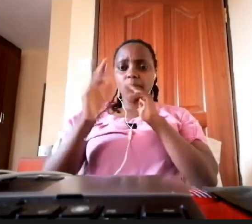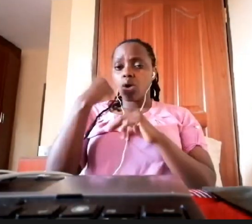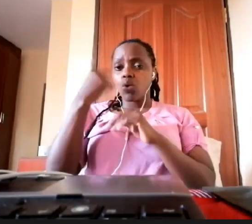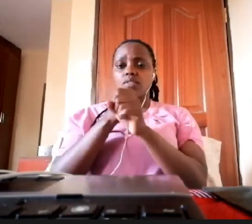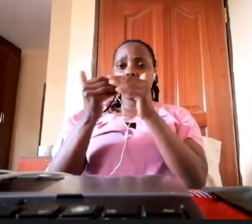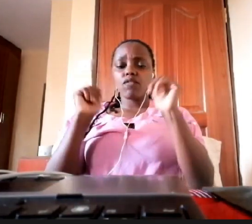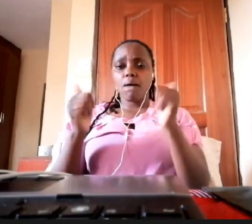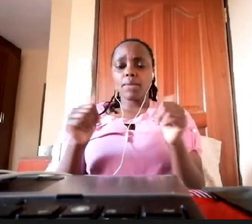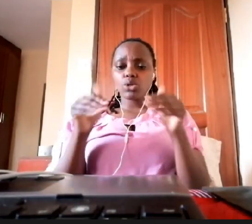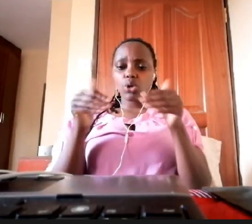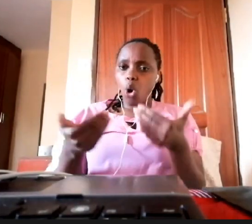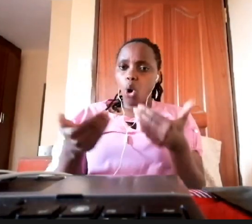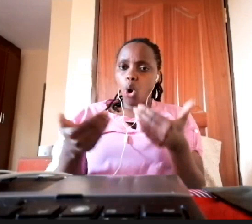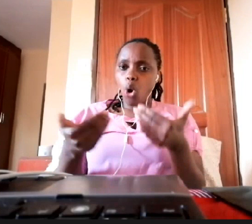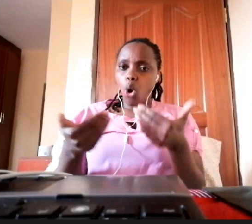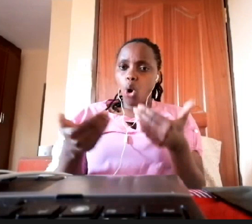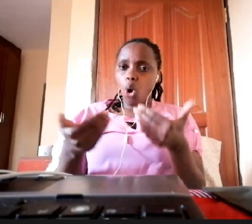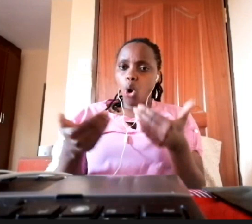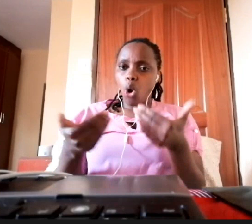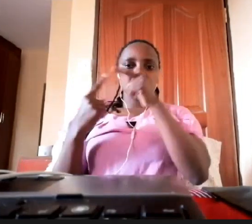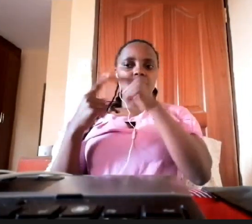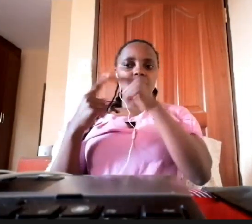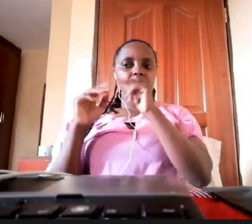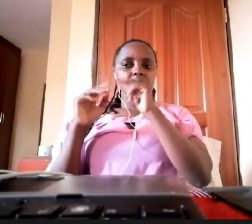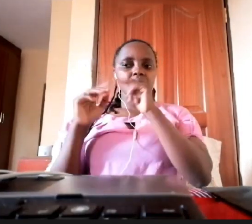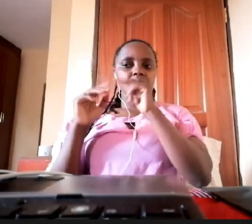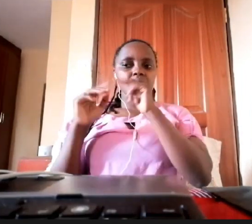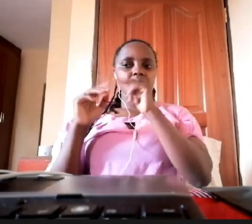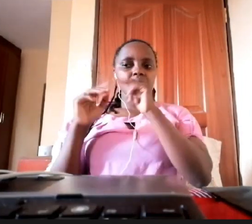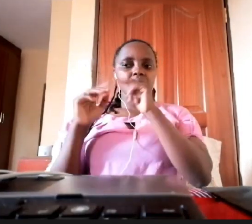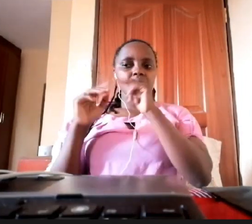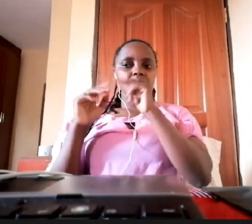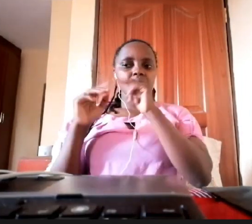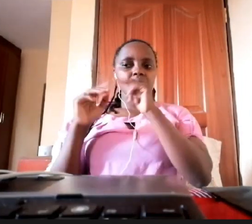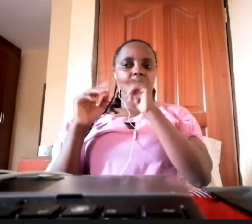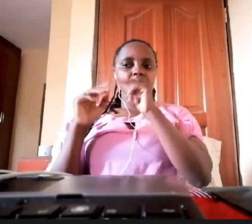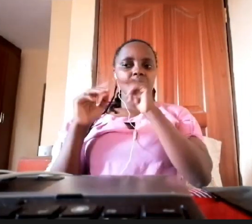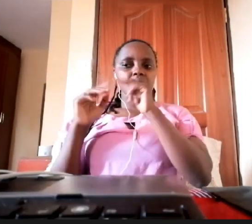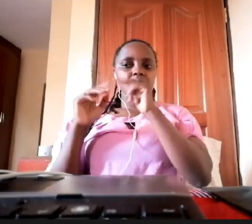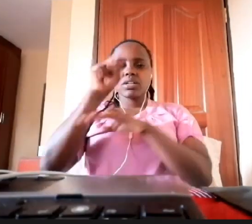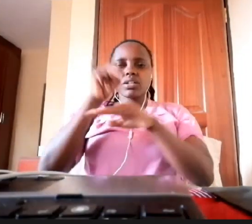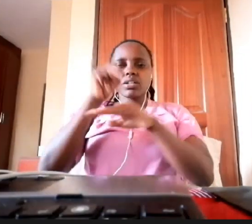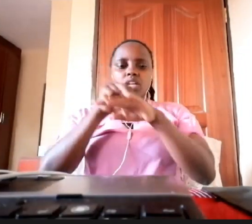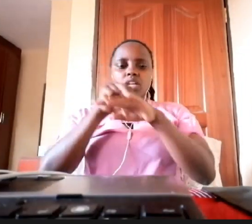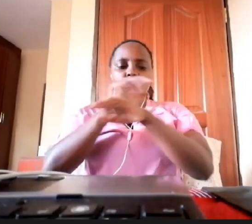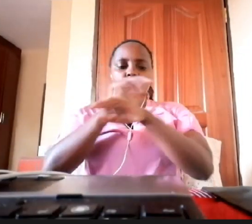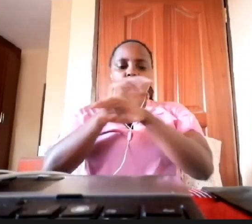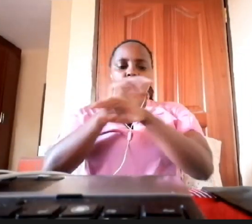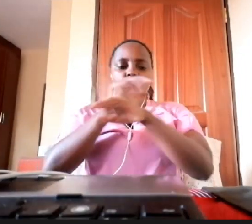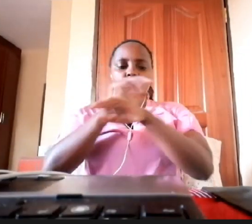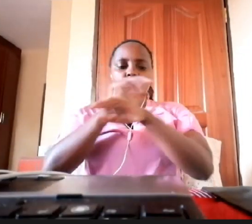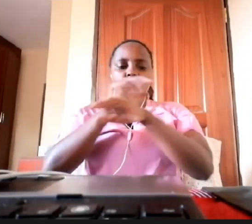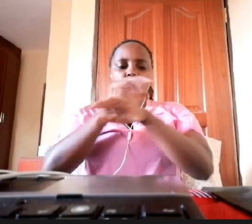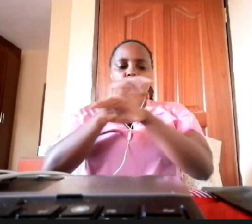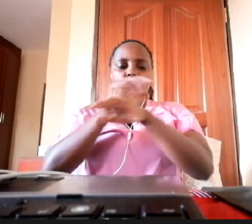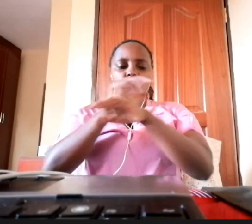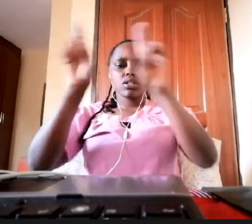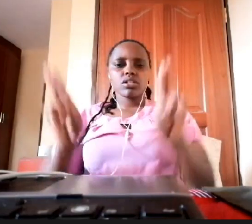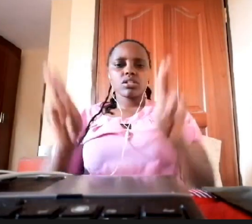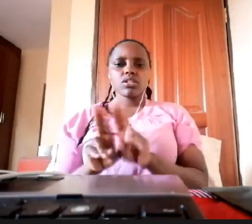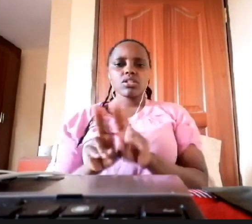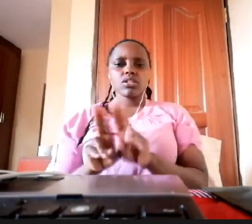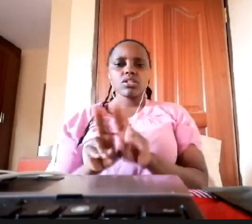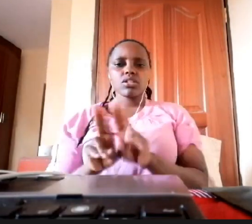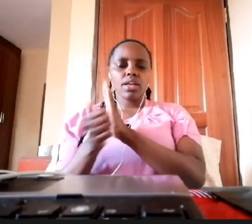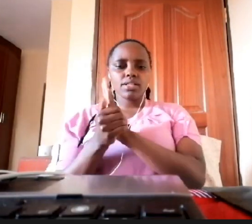done it before or do not have such experience. So national authorities or even international